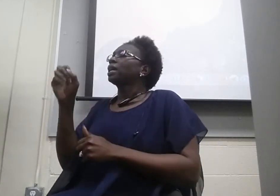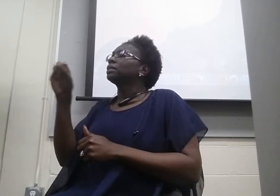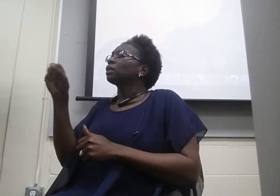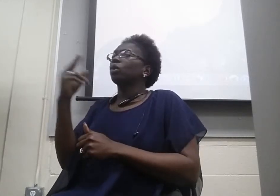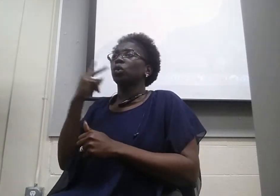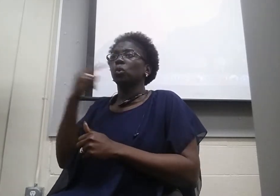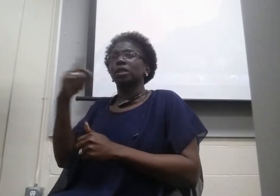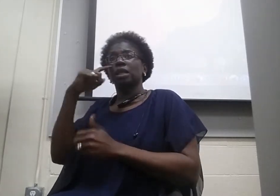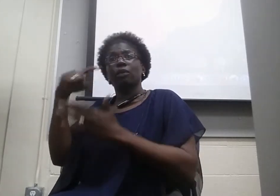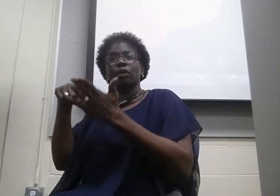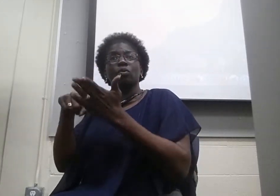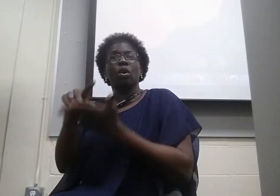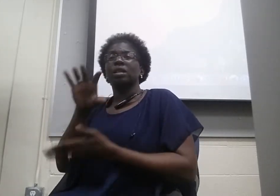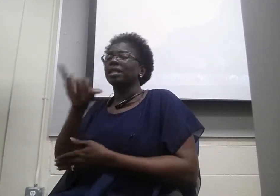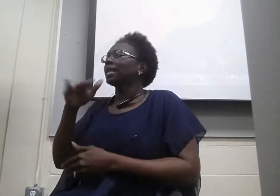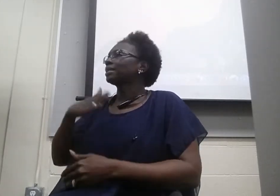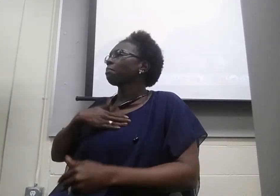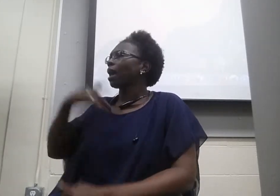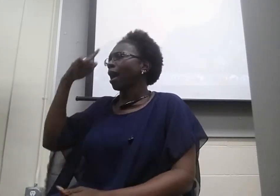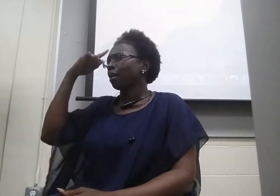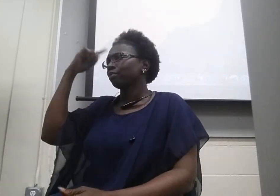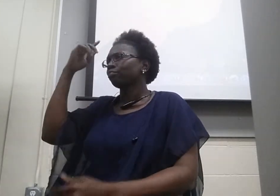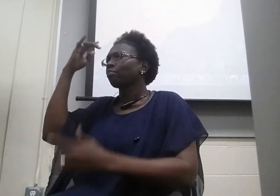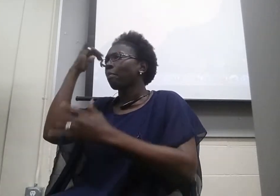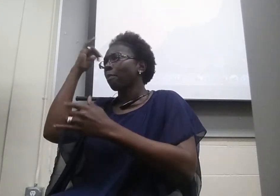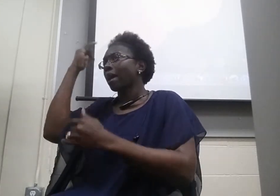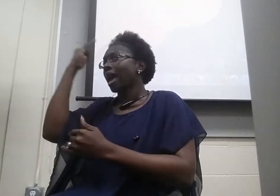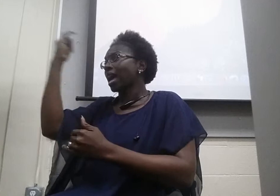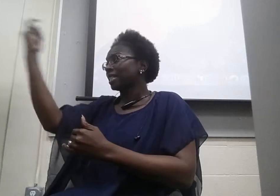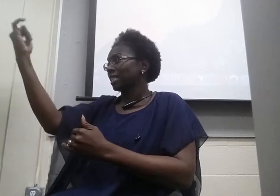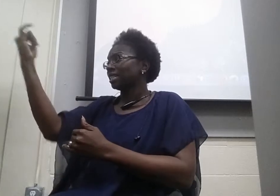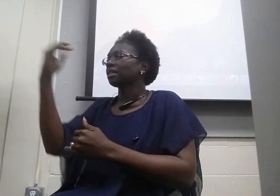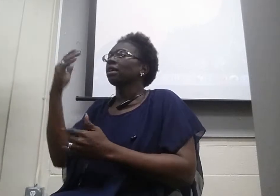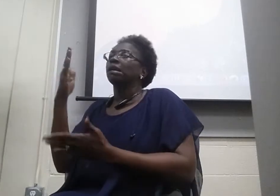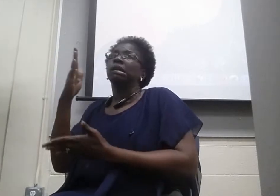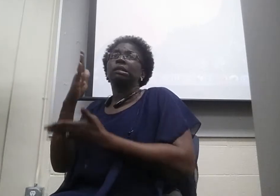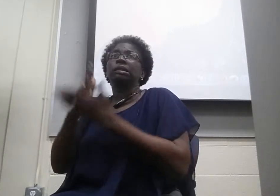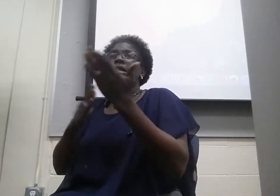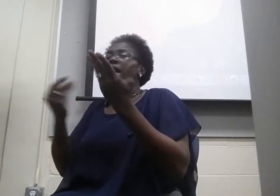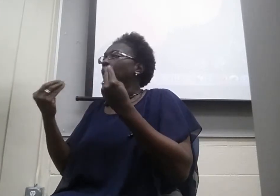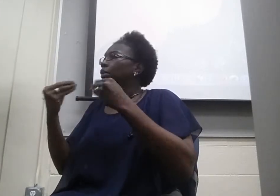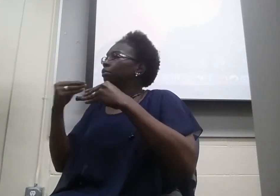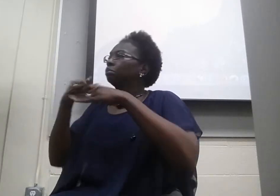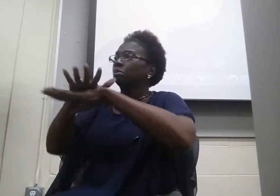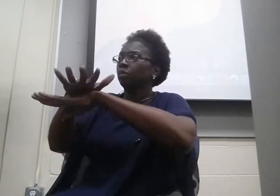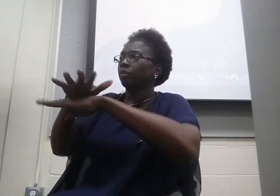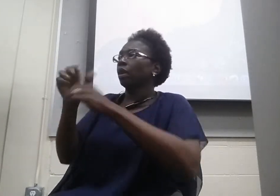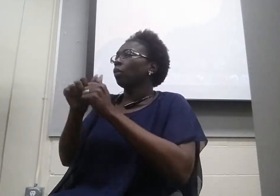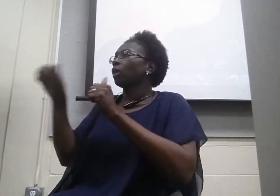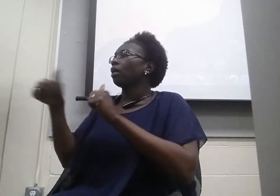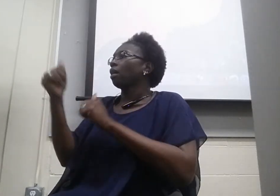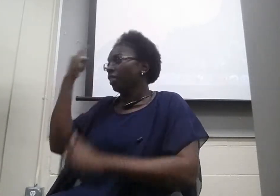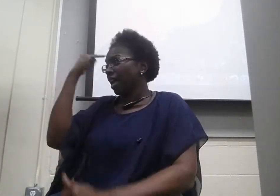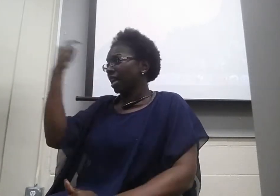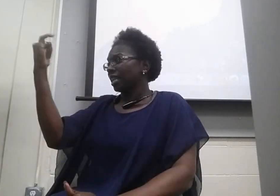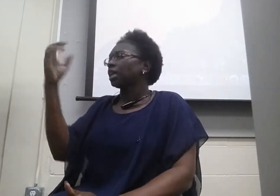with stuff. And some of them fall down, and some of them run into other ideas I have going on. And so they're part journal, and there's stuff